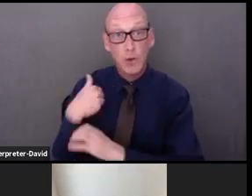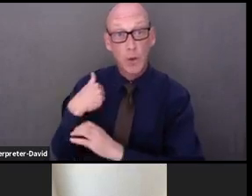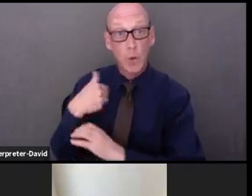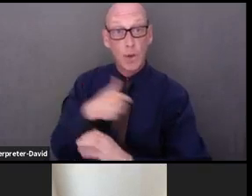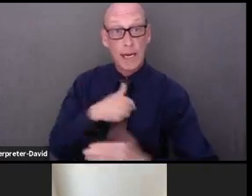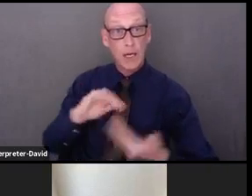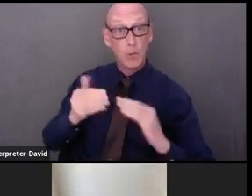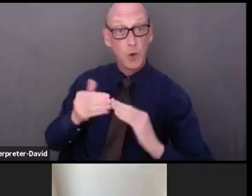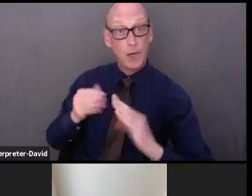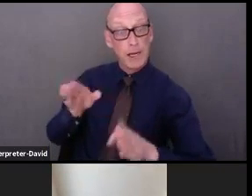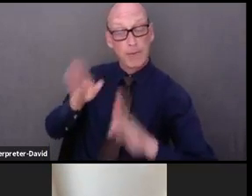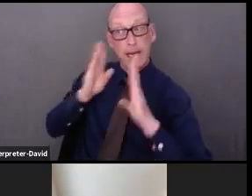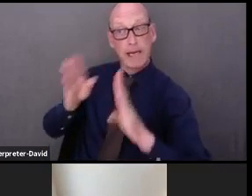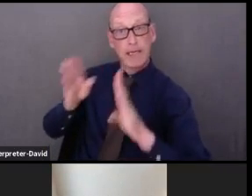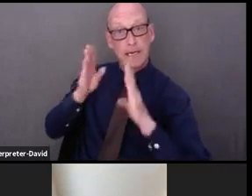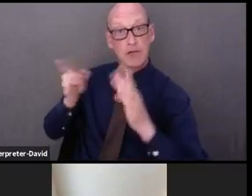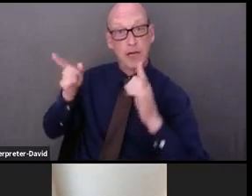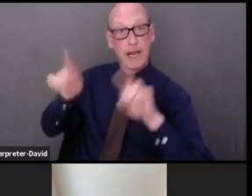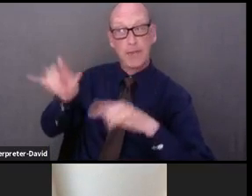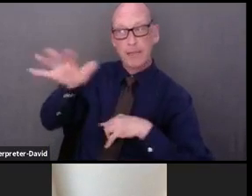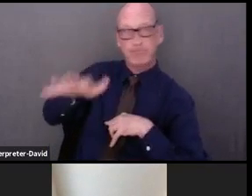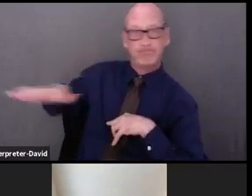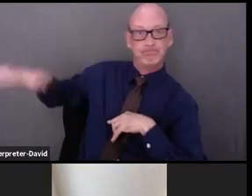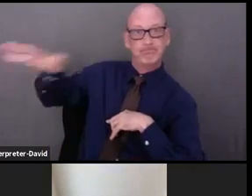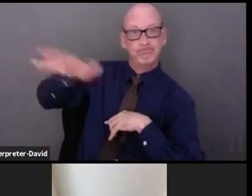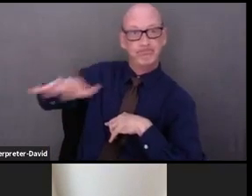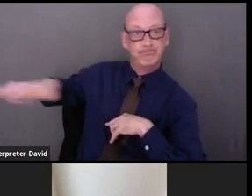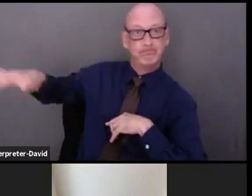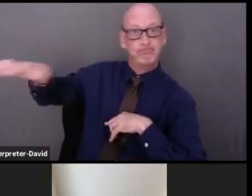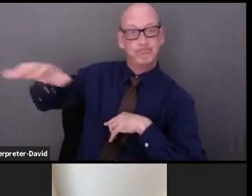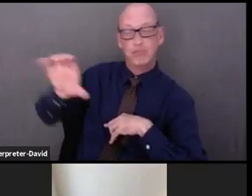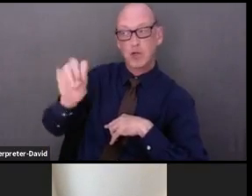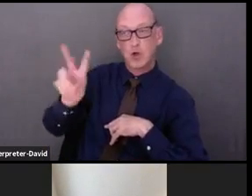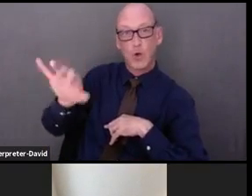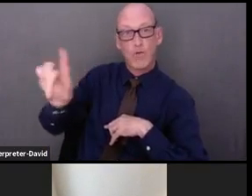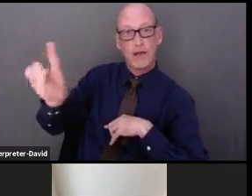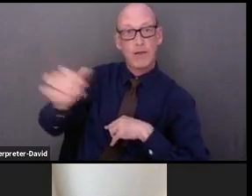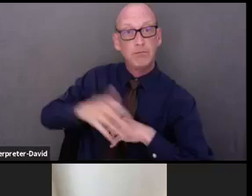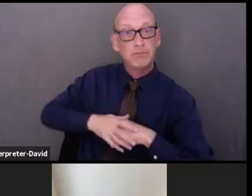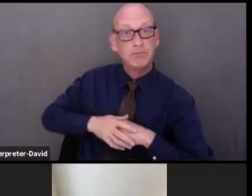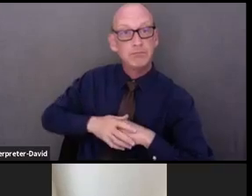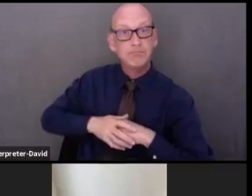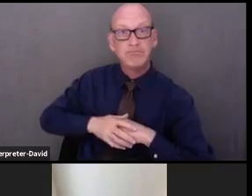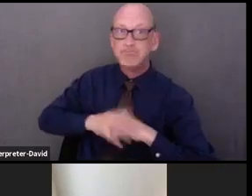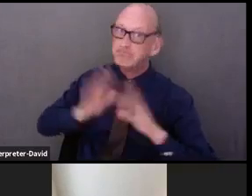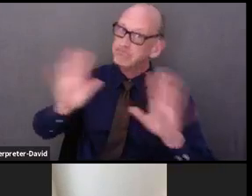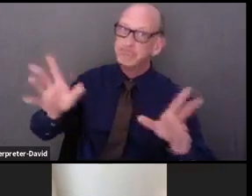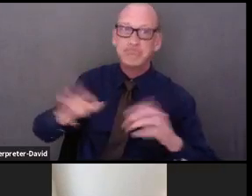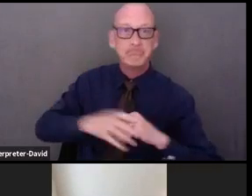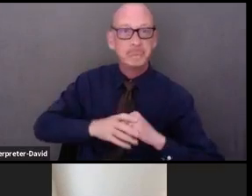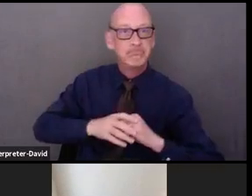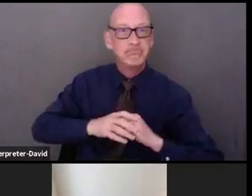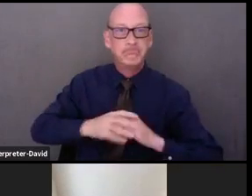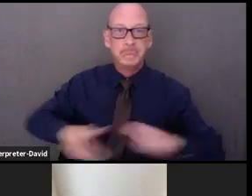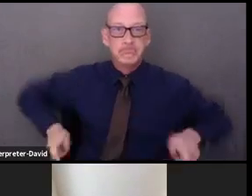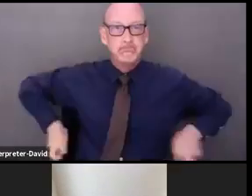paying attention to what's happening out here with COVID. So buckle your seatbelts because we're going to have a